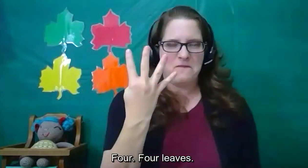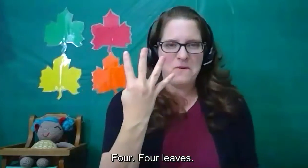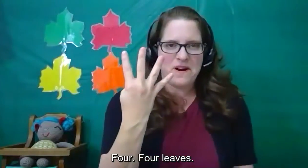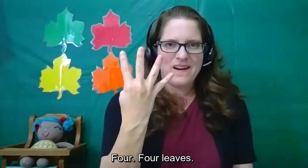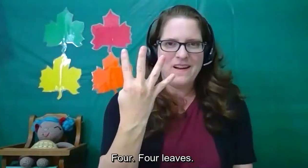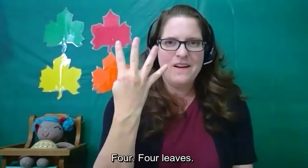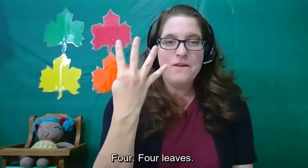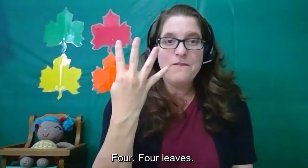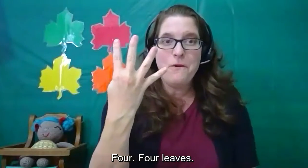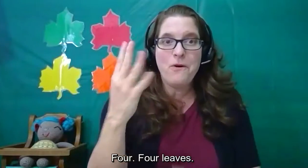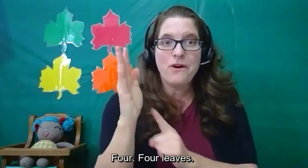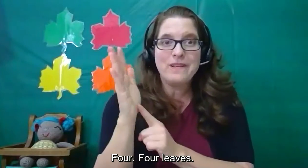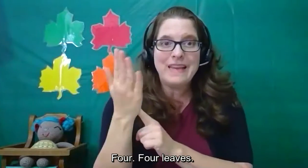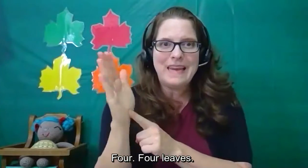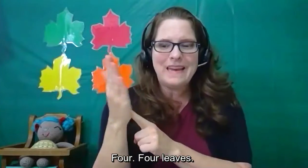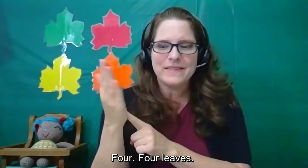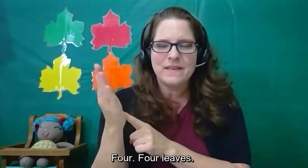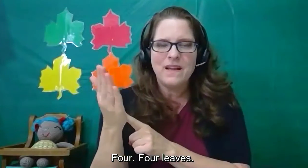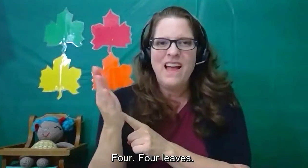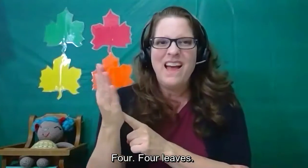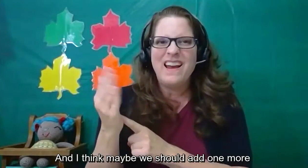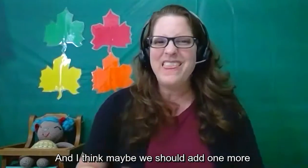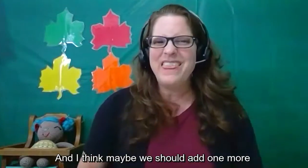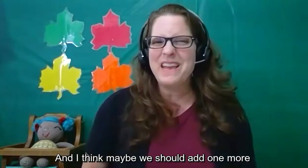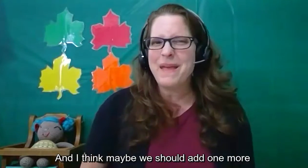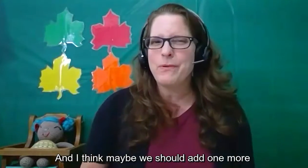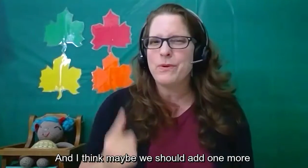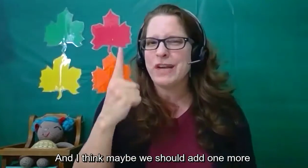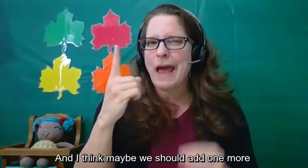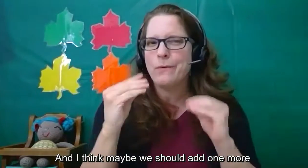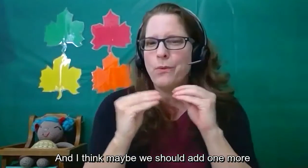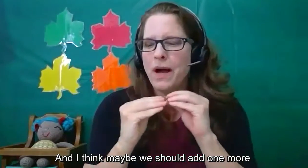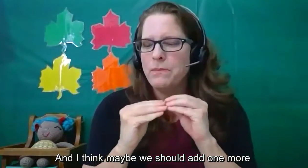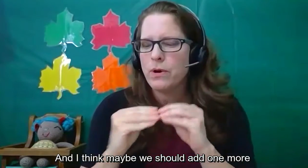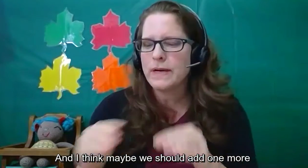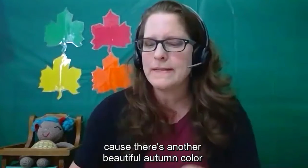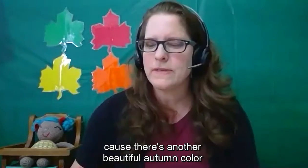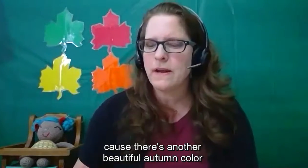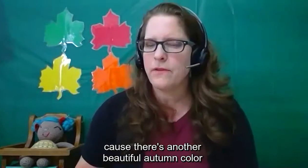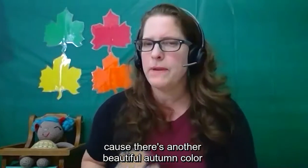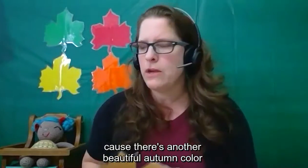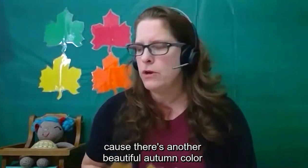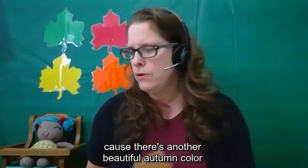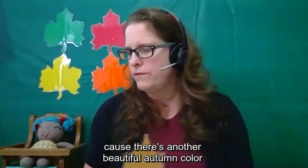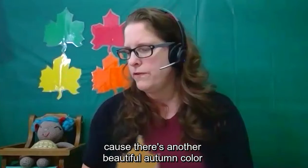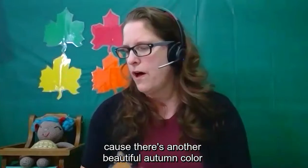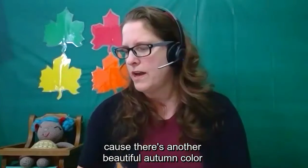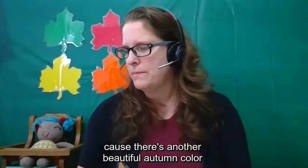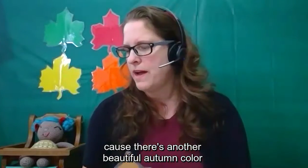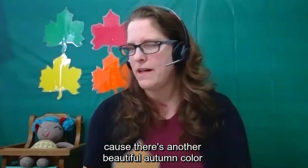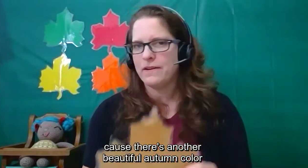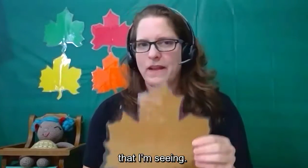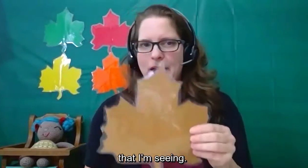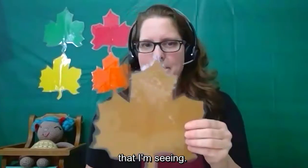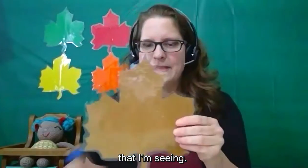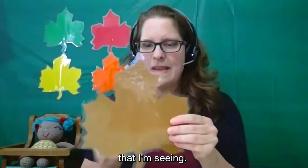4 leaves. And I think maybe we should add 1 more because there's another beautiful autumn color that I'm